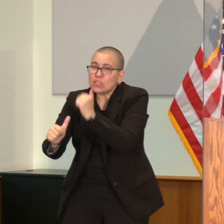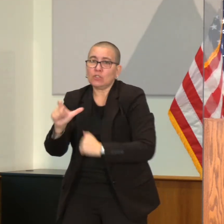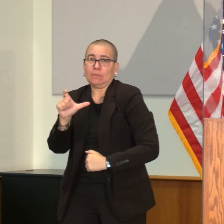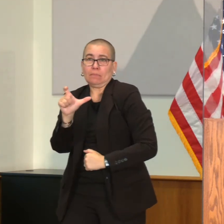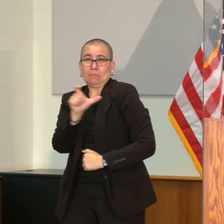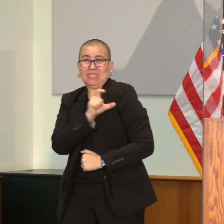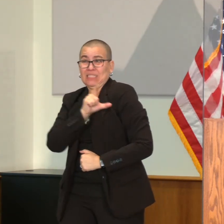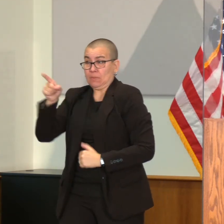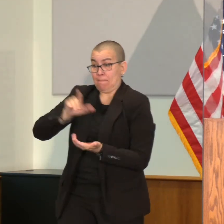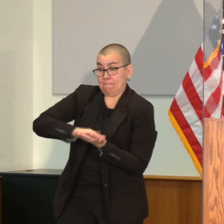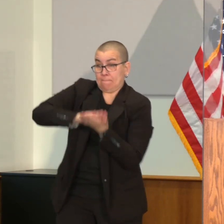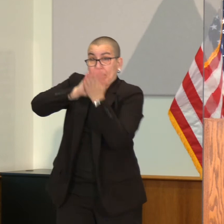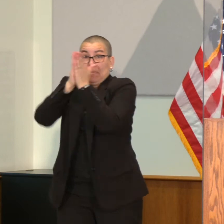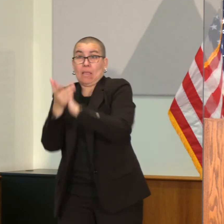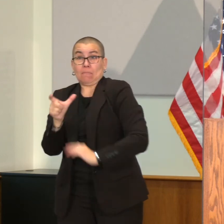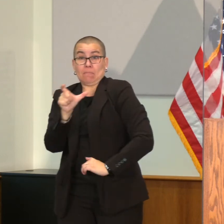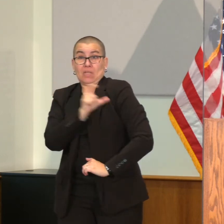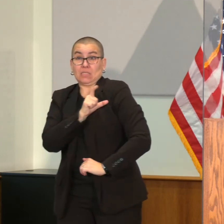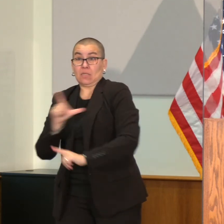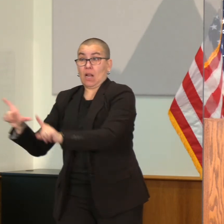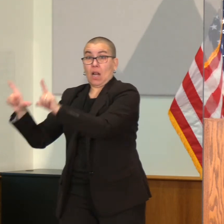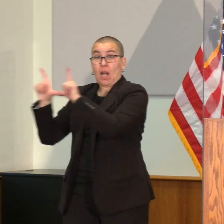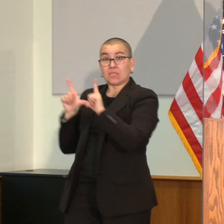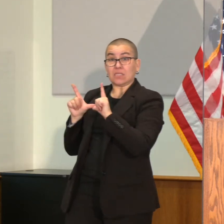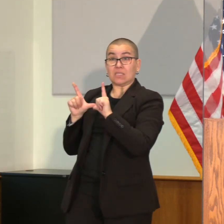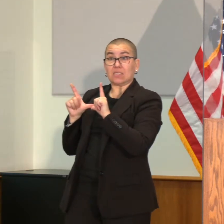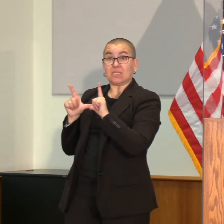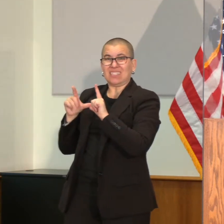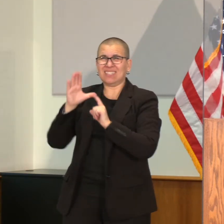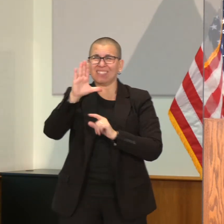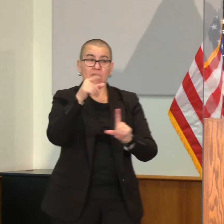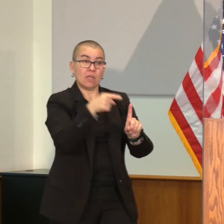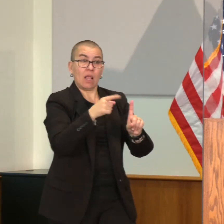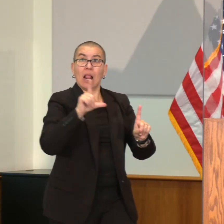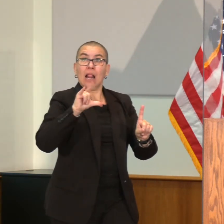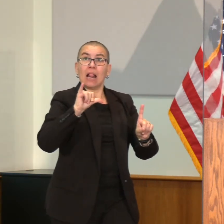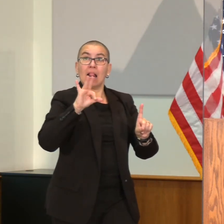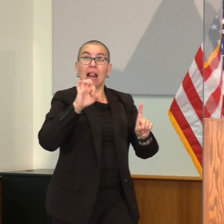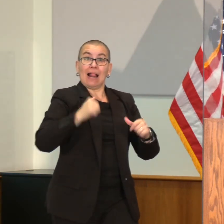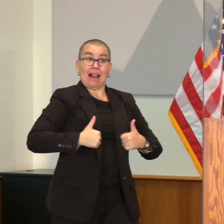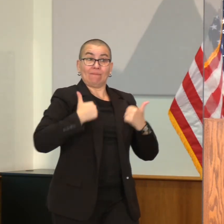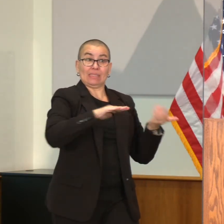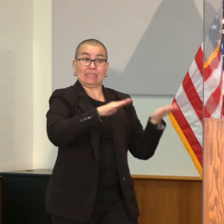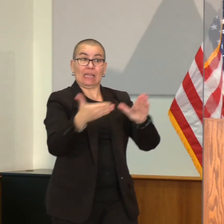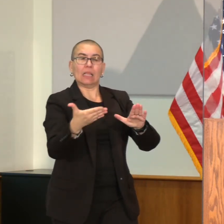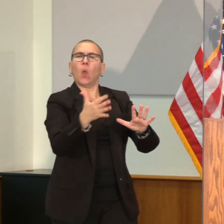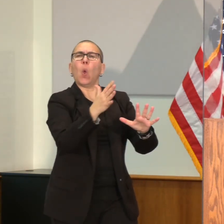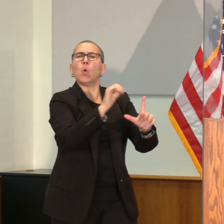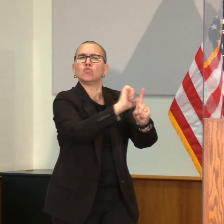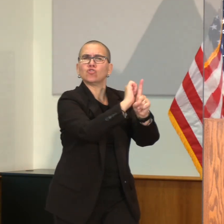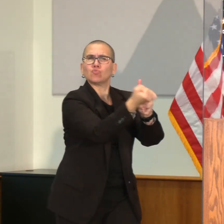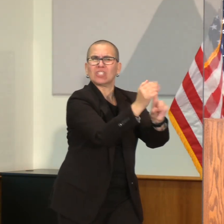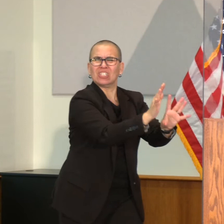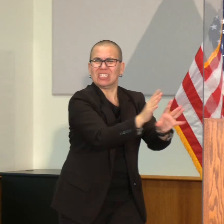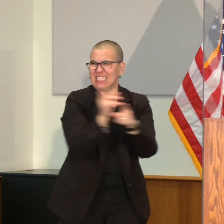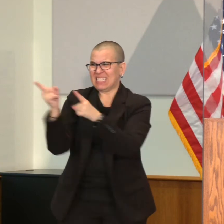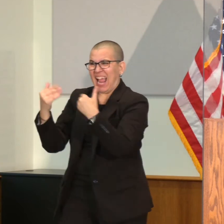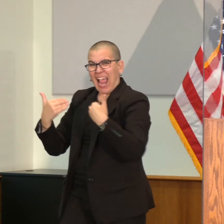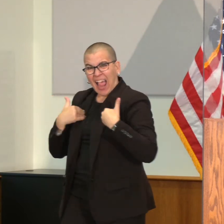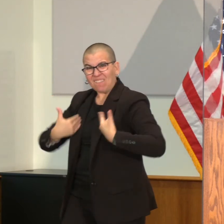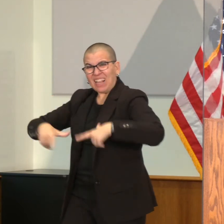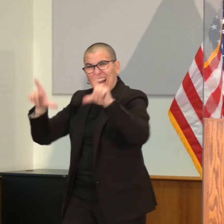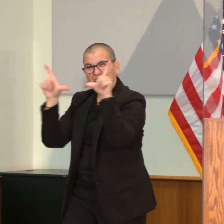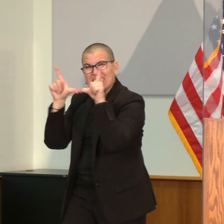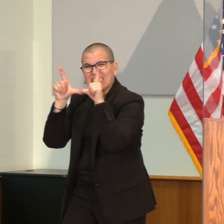issues of life and death. The House bill, building on last year's work, uses the power of licensing to help